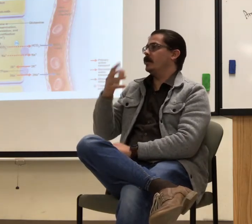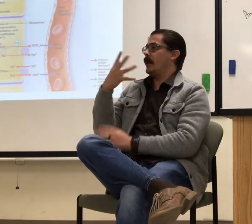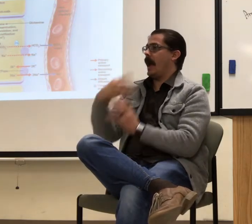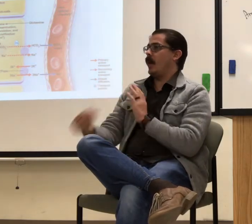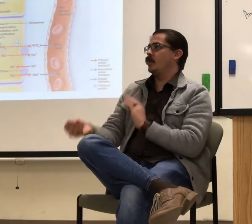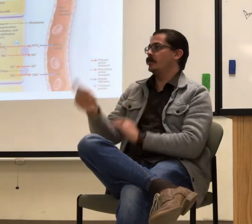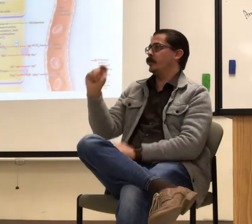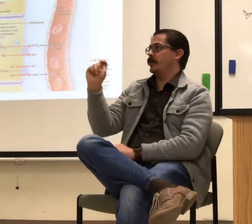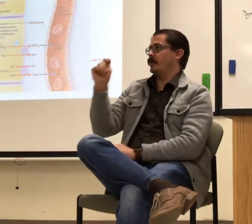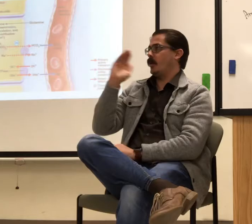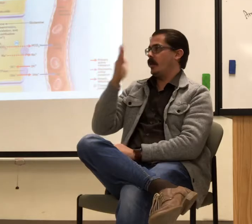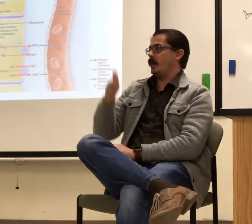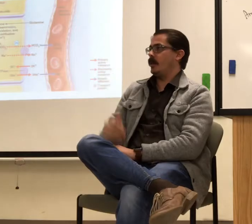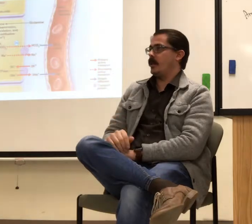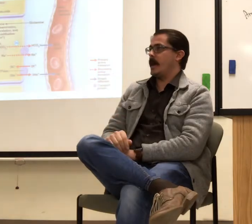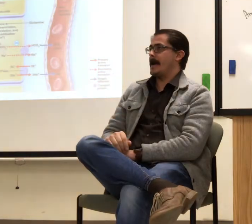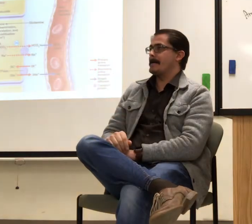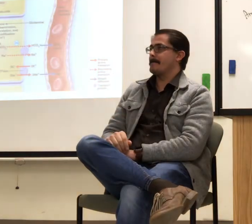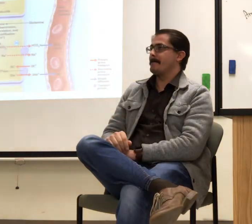urine.